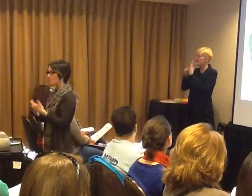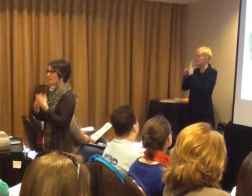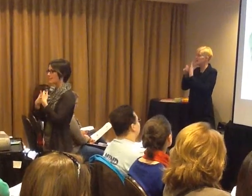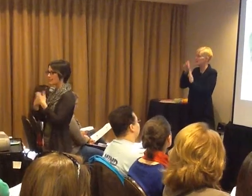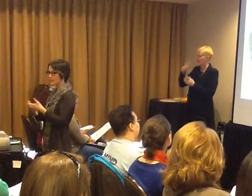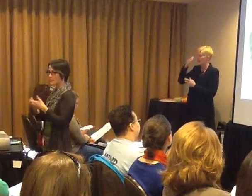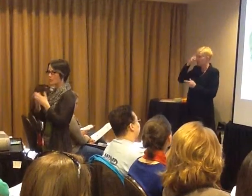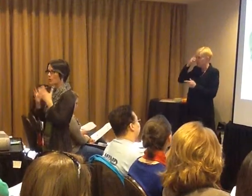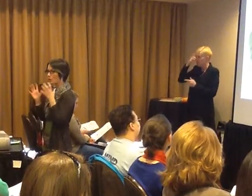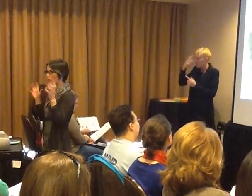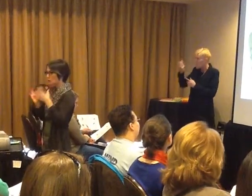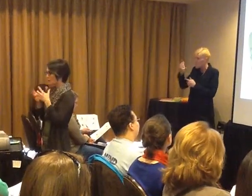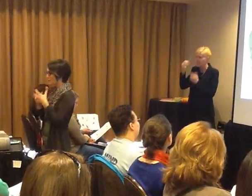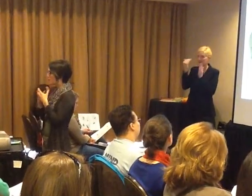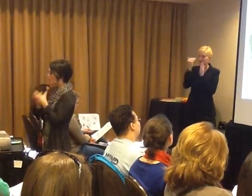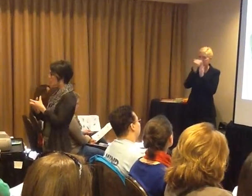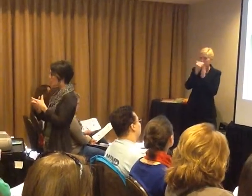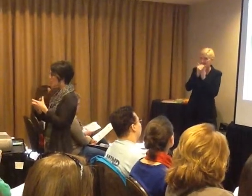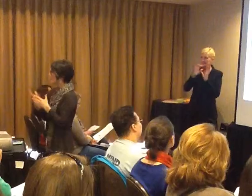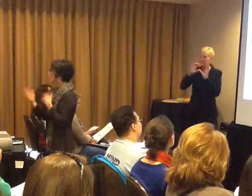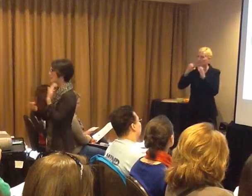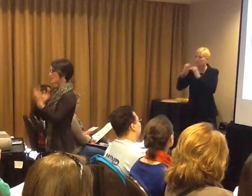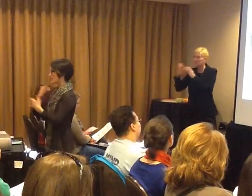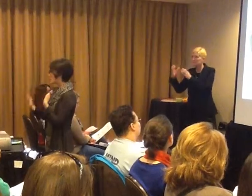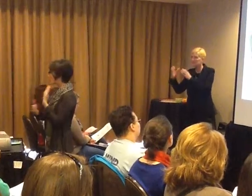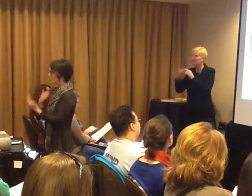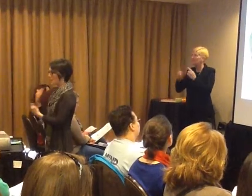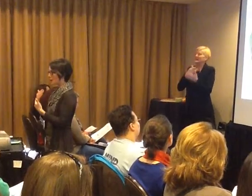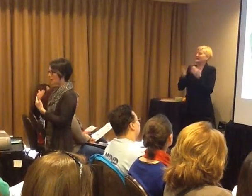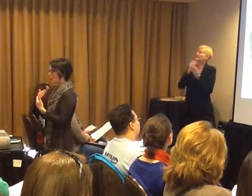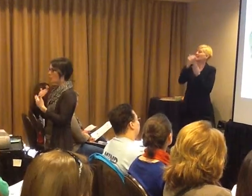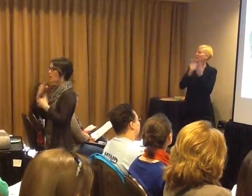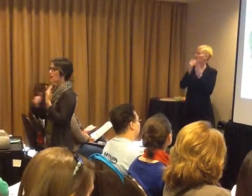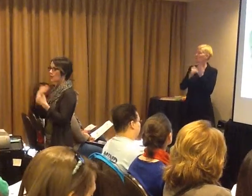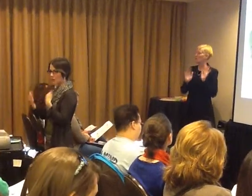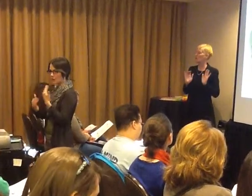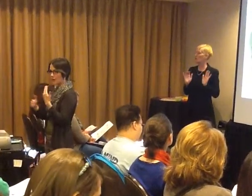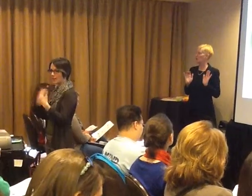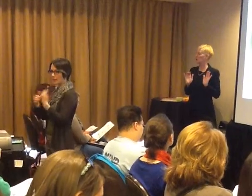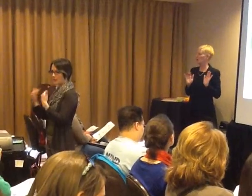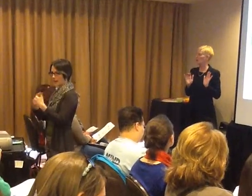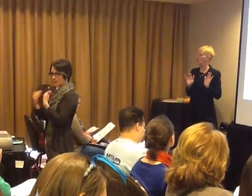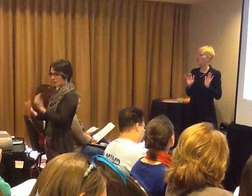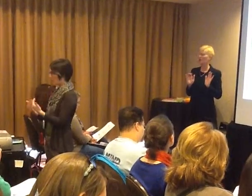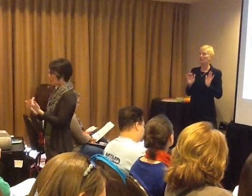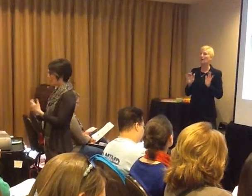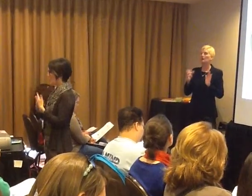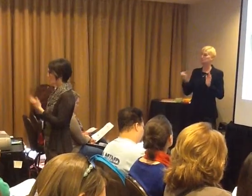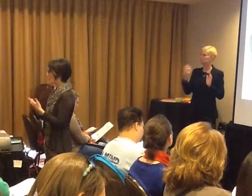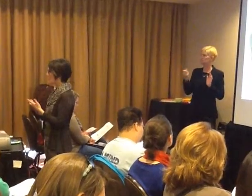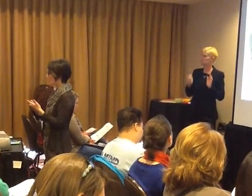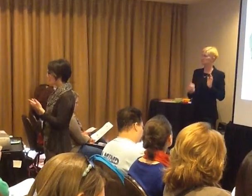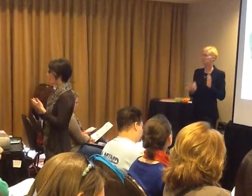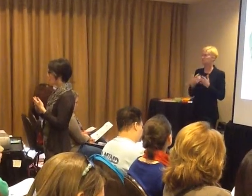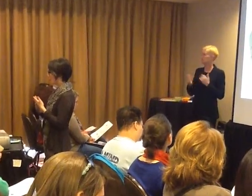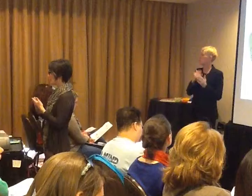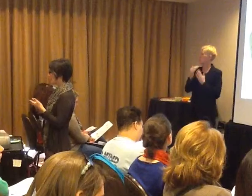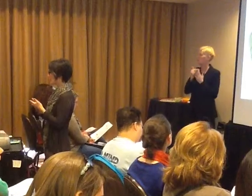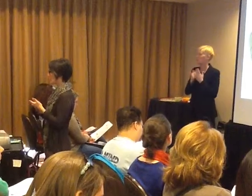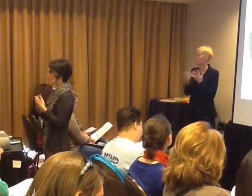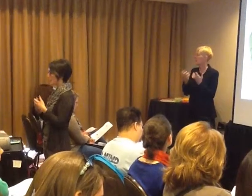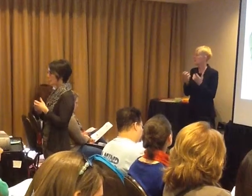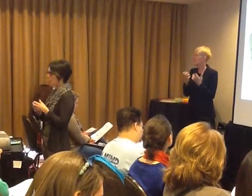to memorize lists or groups of information, but it doesn't really matter what order they give it back to you in. That's something that deaf and